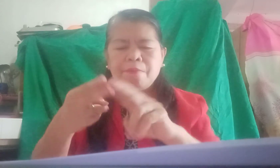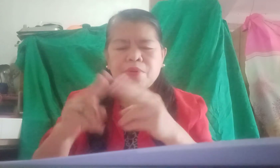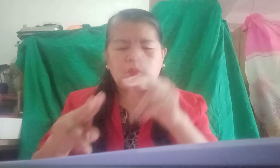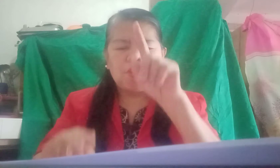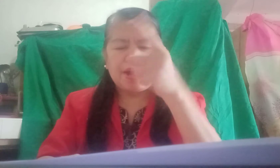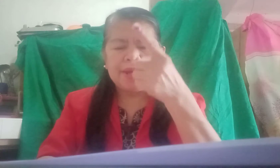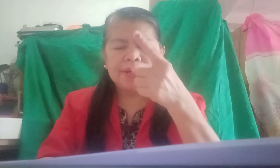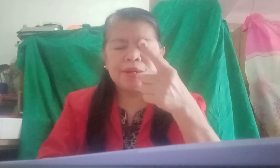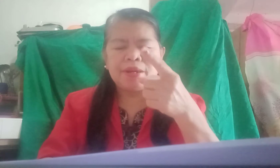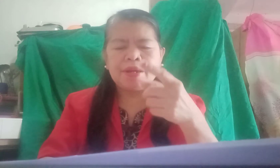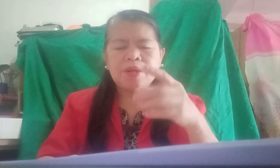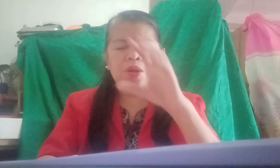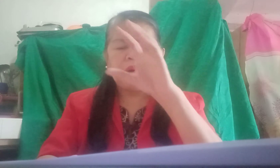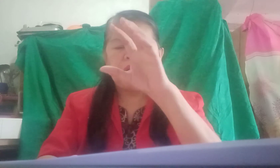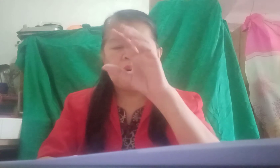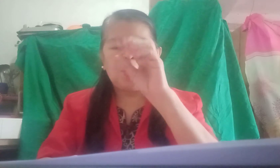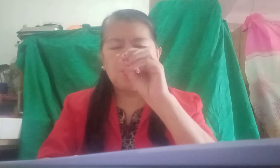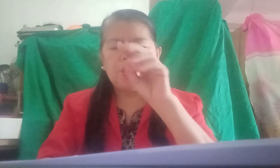Number 1,